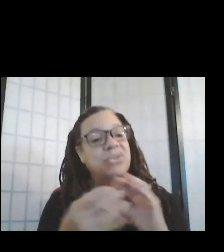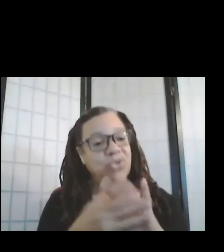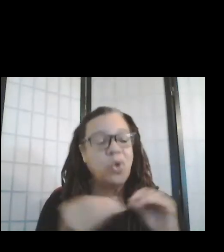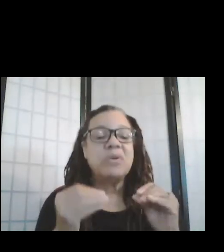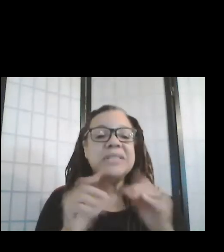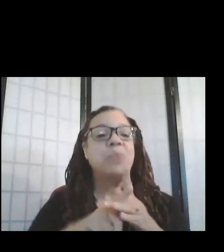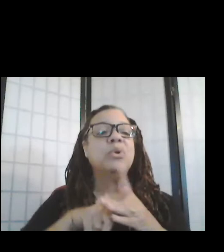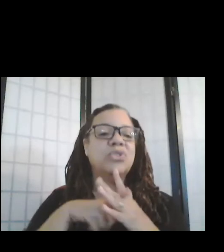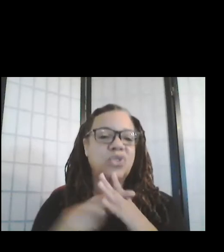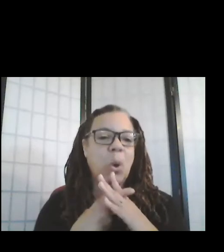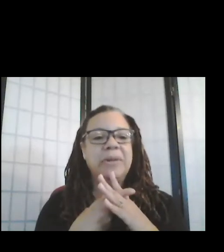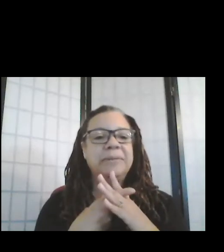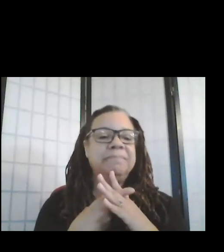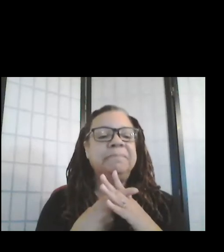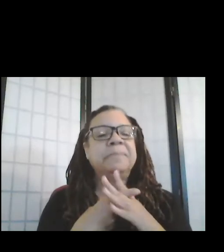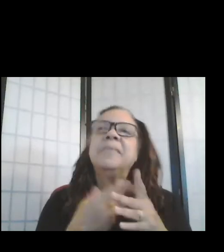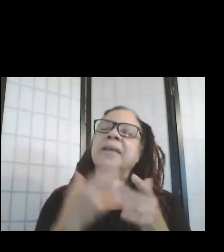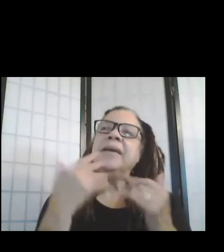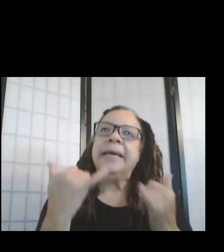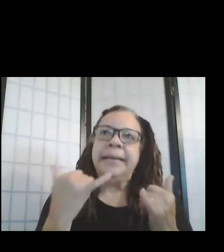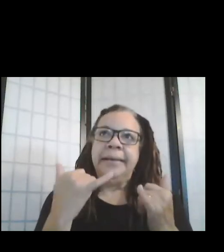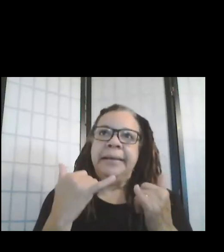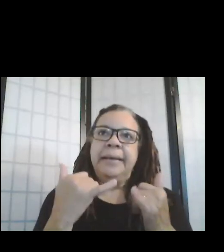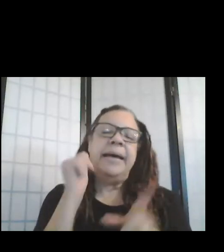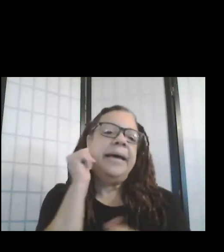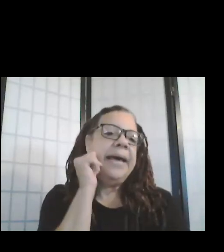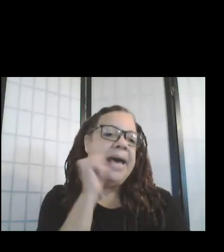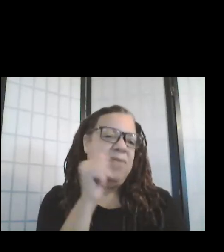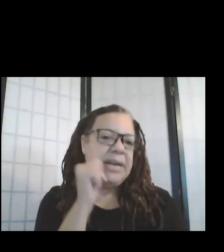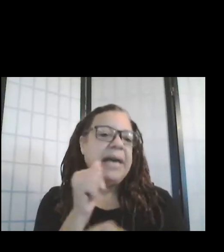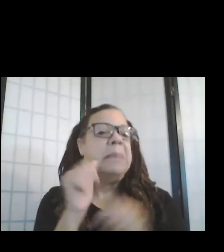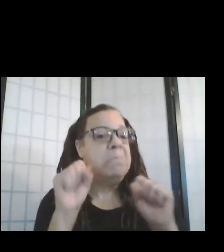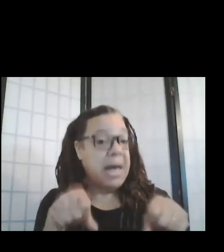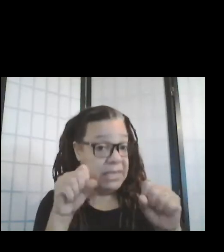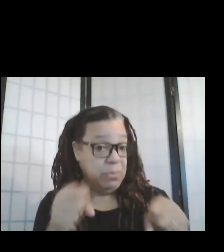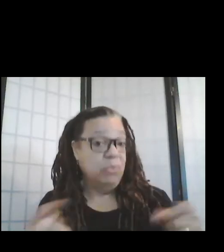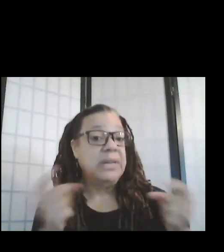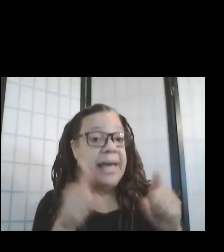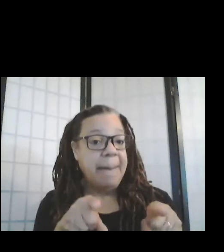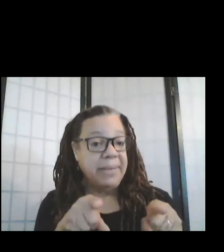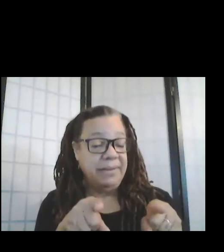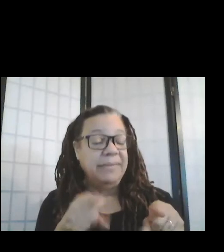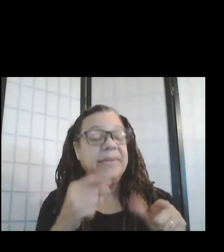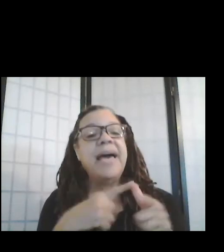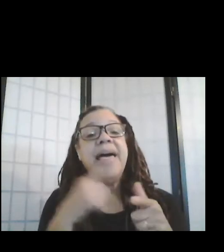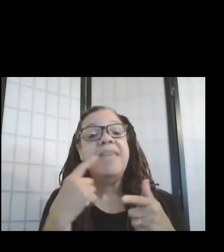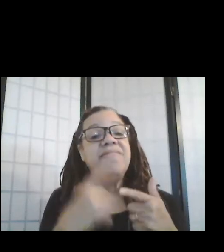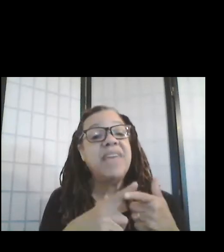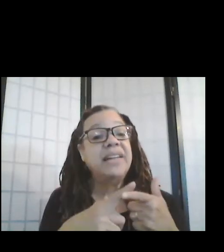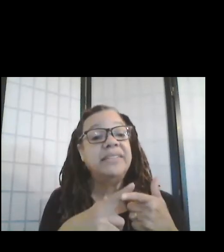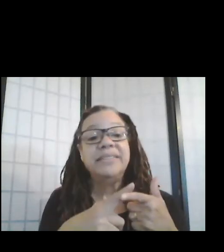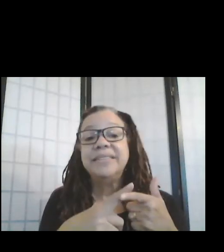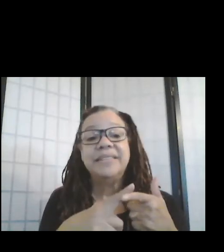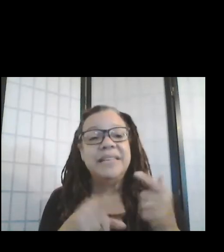a bedrock of everyday believability Mm. and then start sometimes